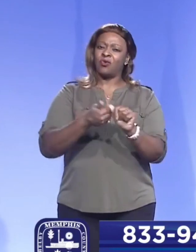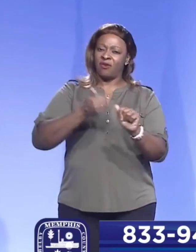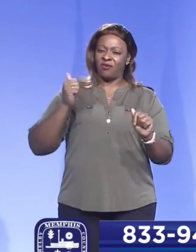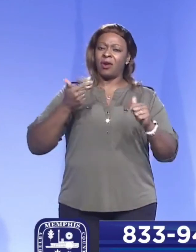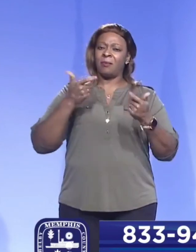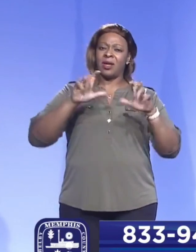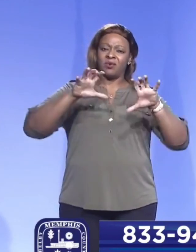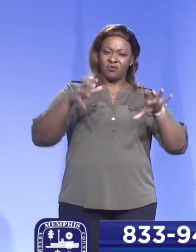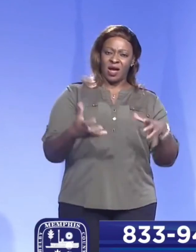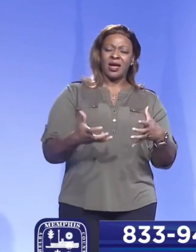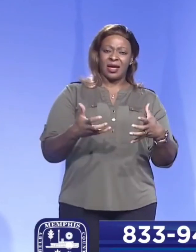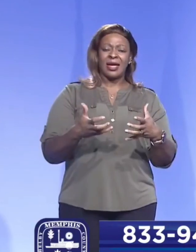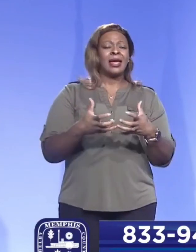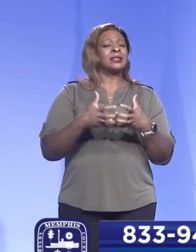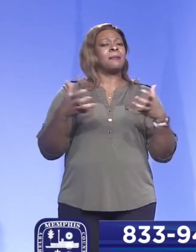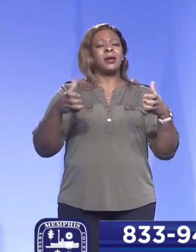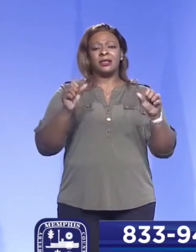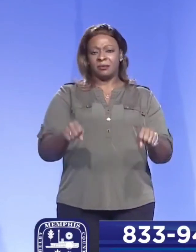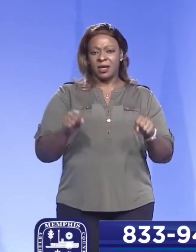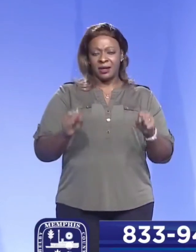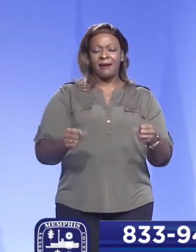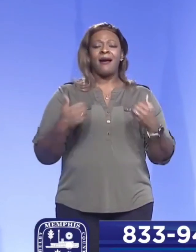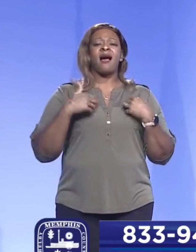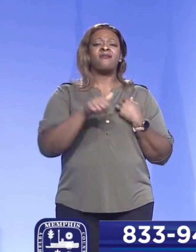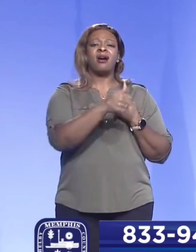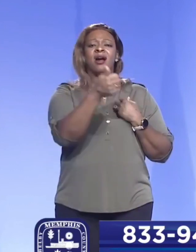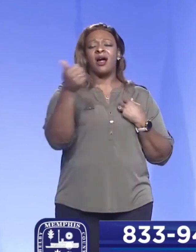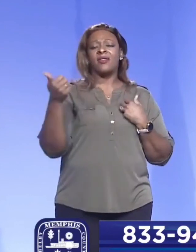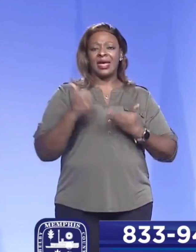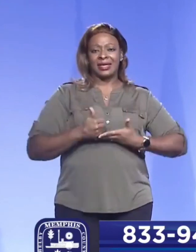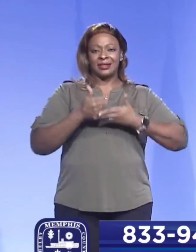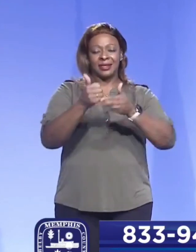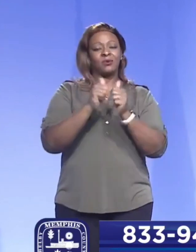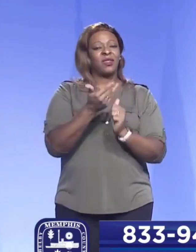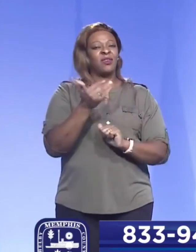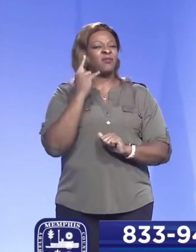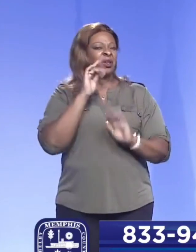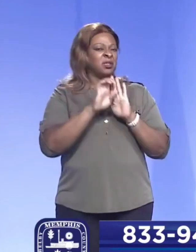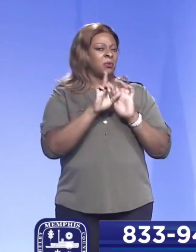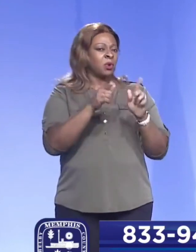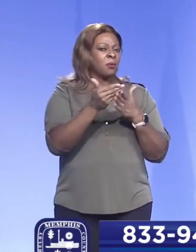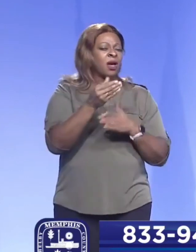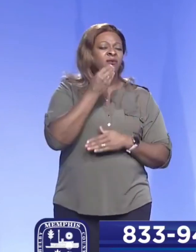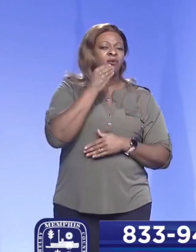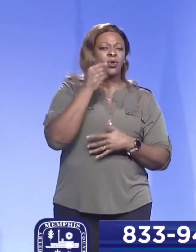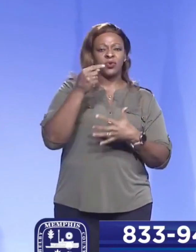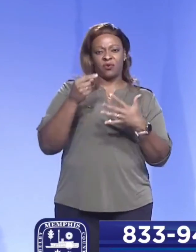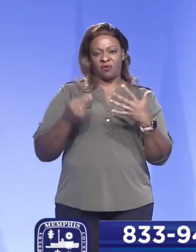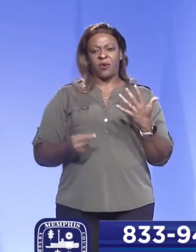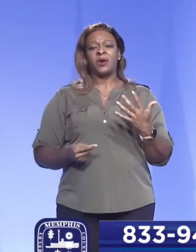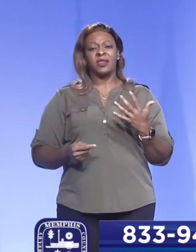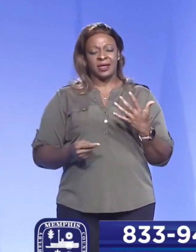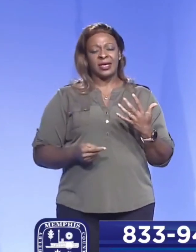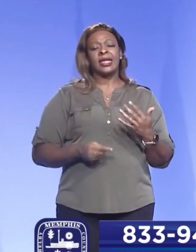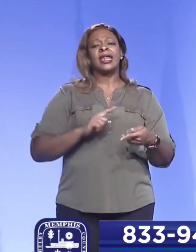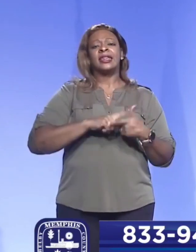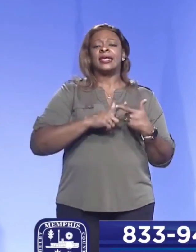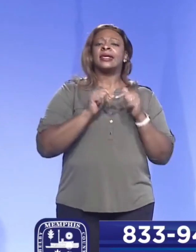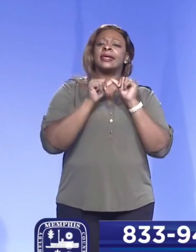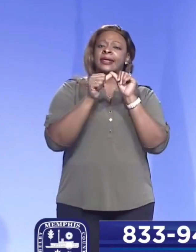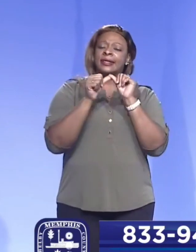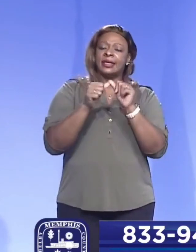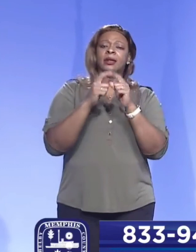crowds, and as much as possible have others assist them with things like groceries and so on and so forth, and then